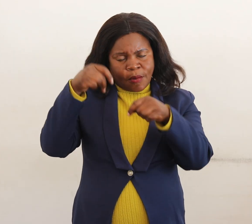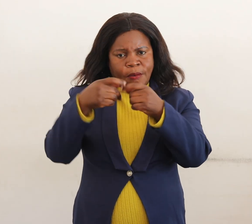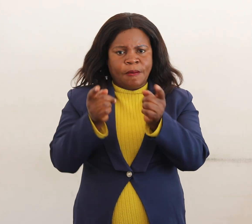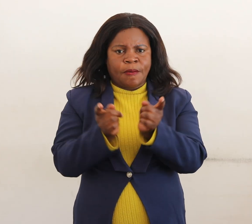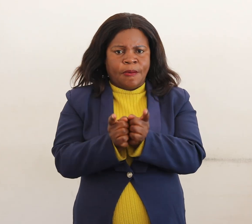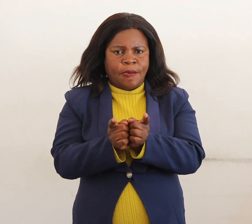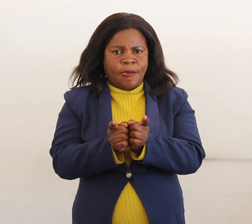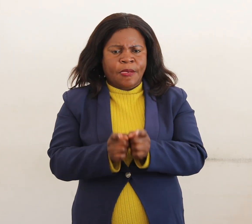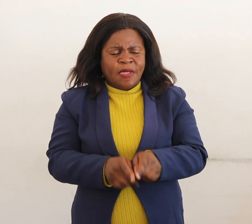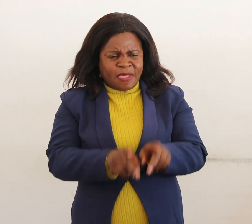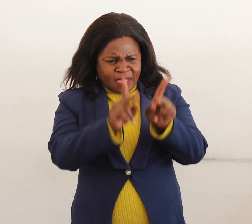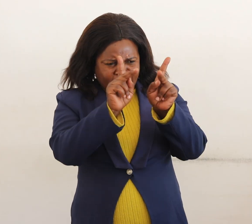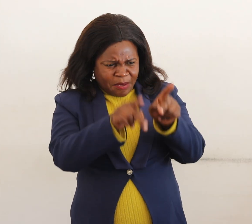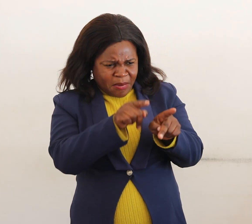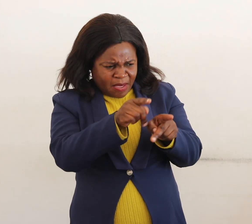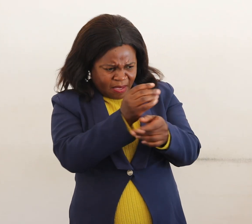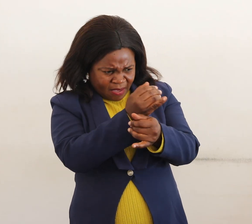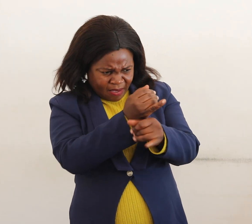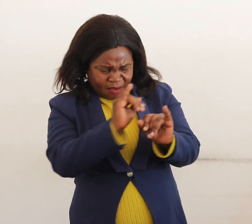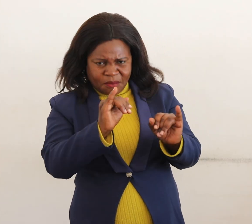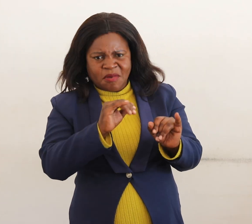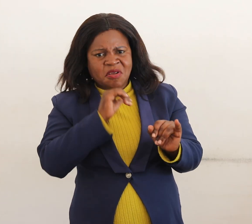candidates do not need this certificate.